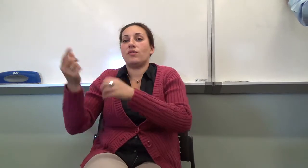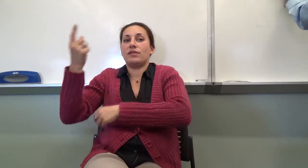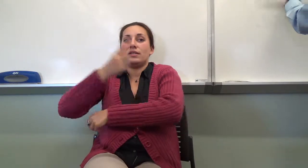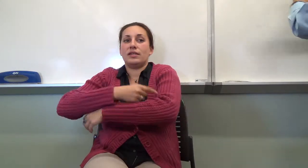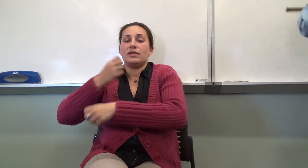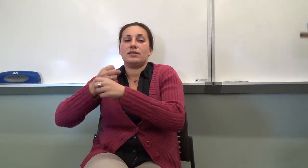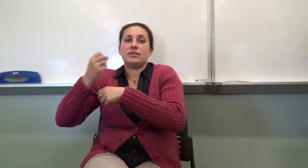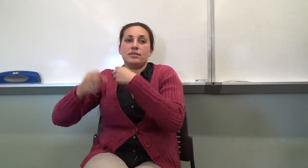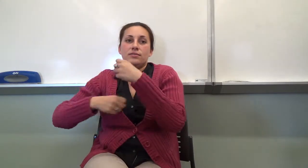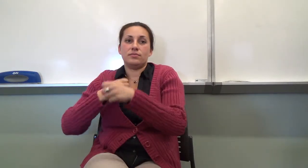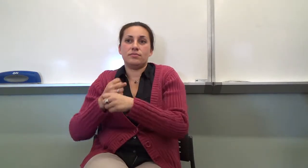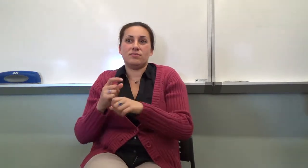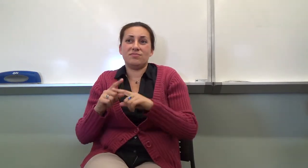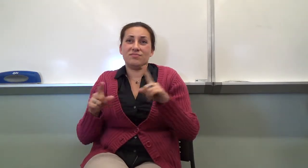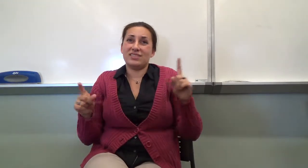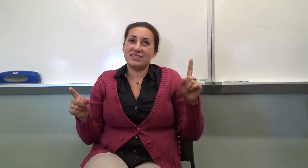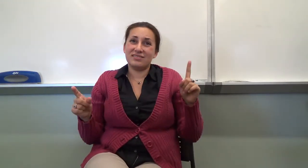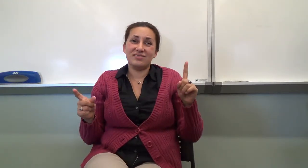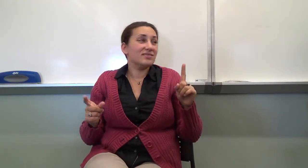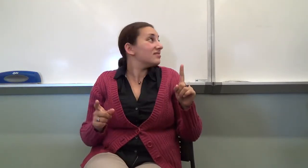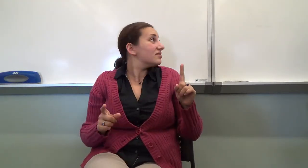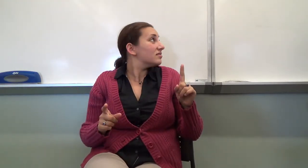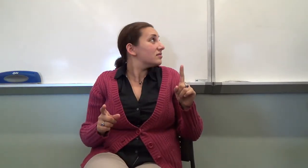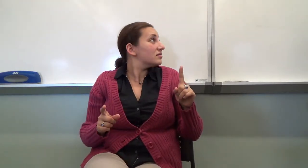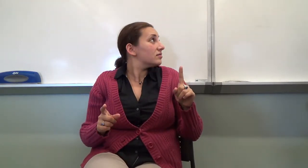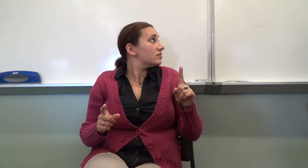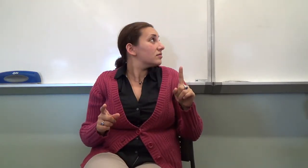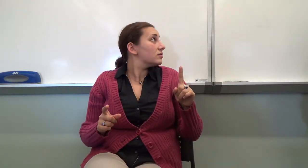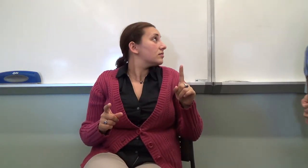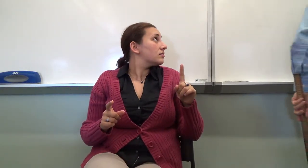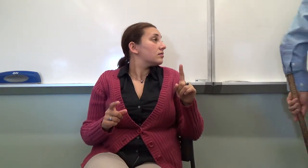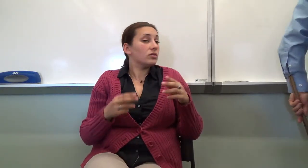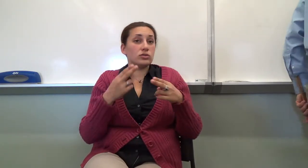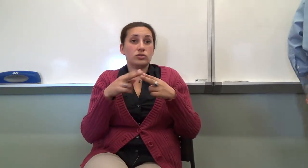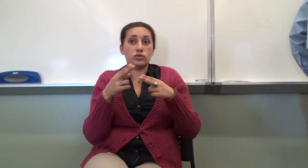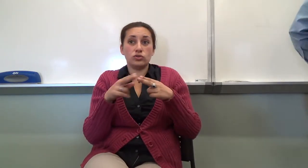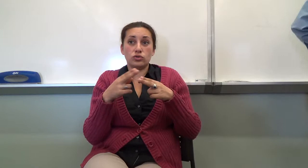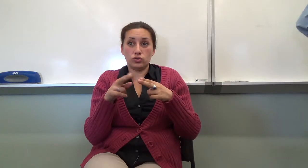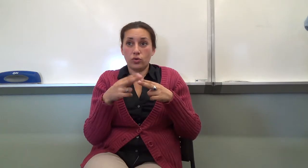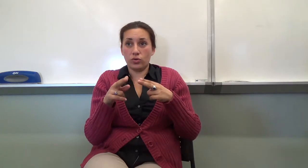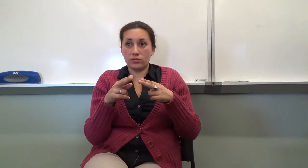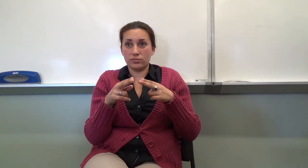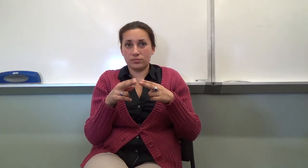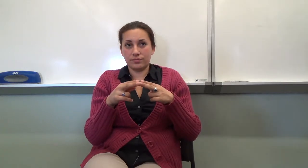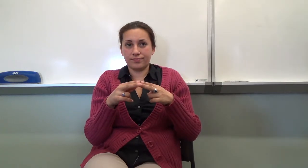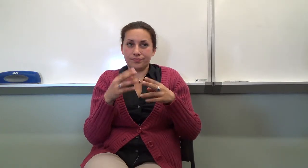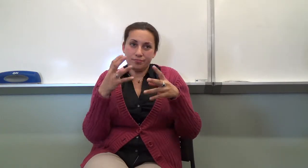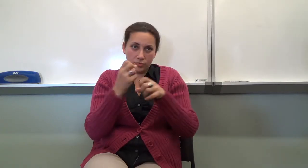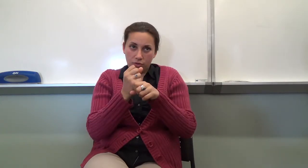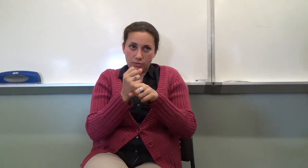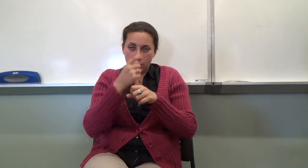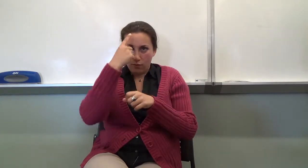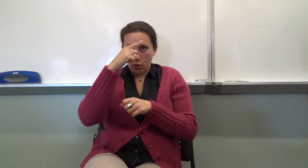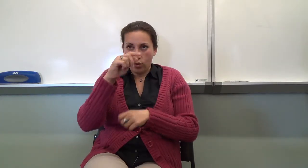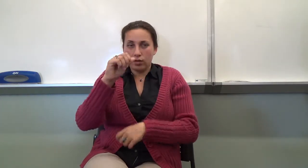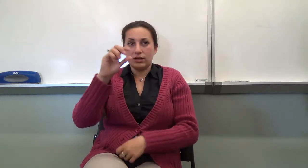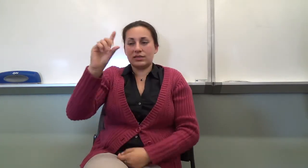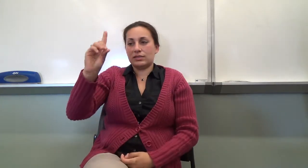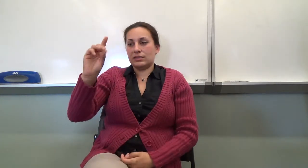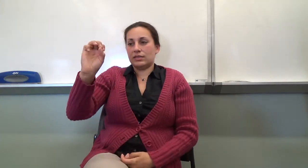And unfortunately, the abbreviation for degrees is exactly the same abbreviation as it is for temperature degrees. That's